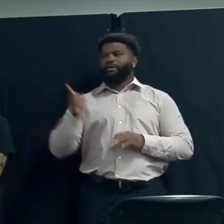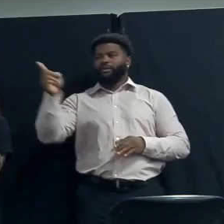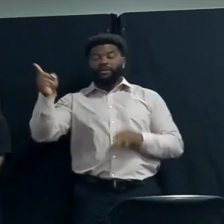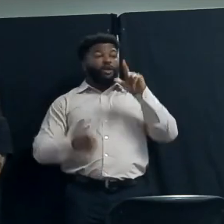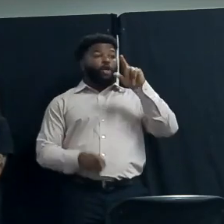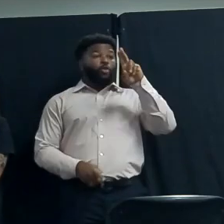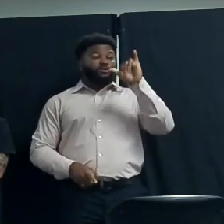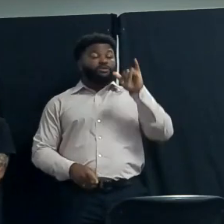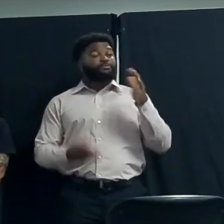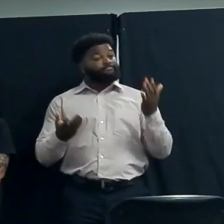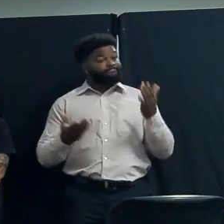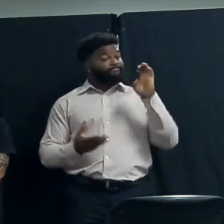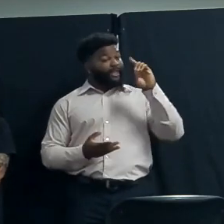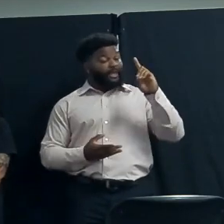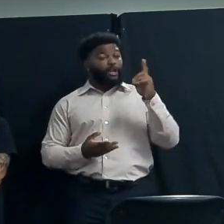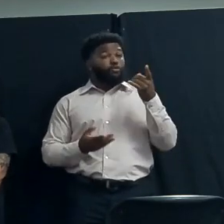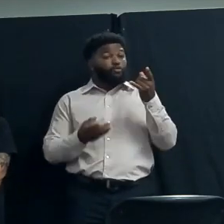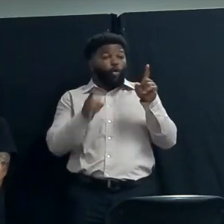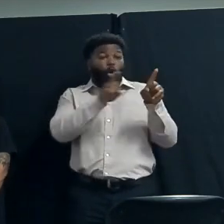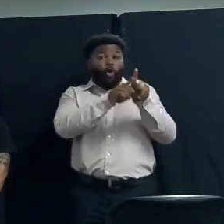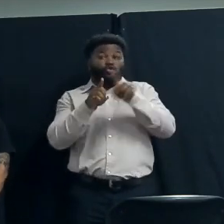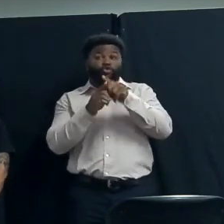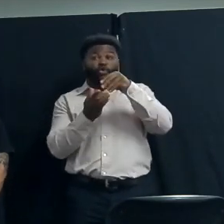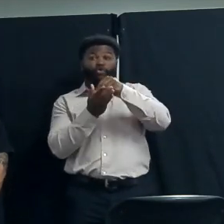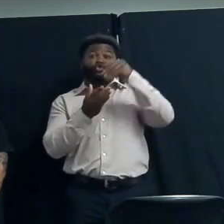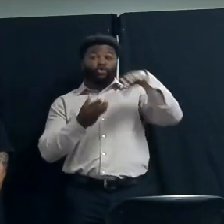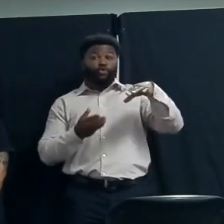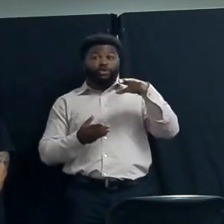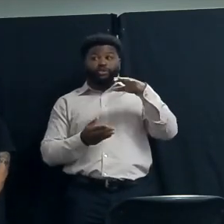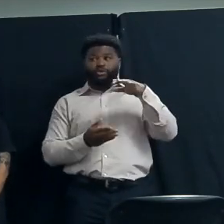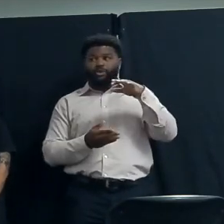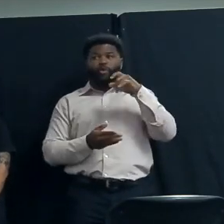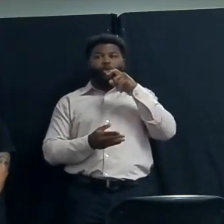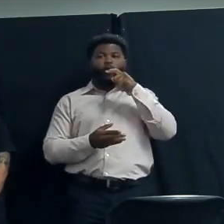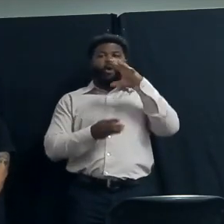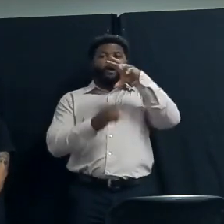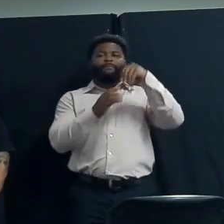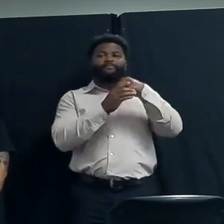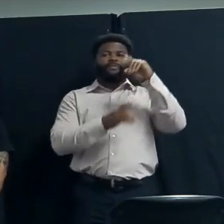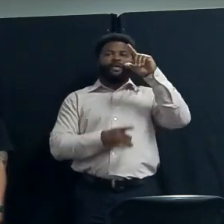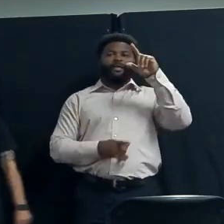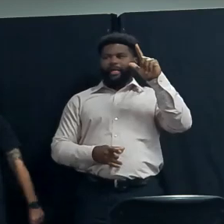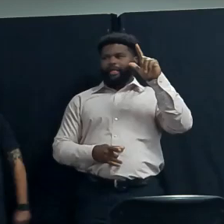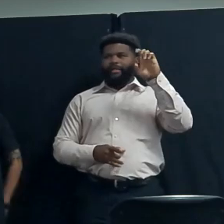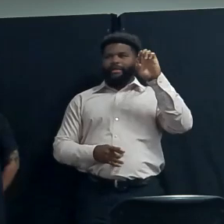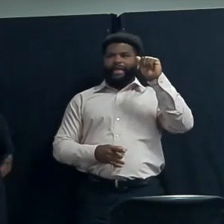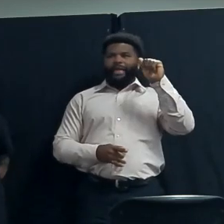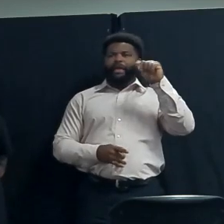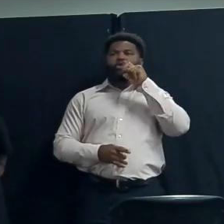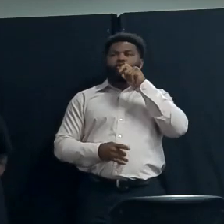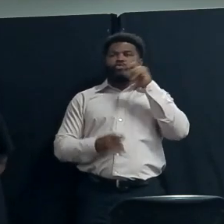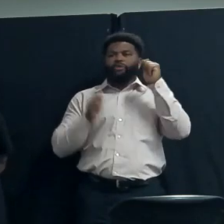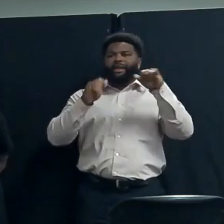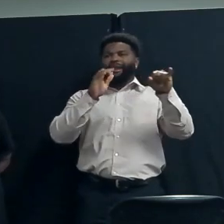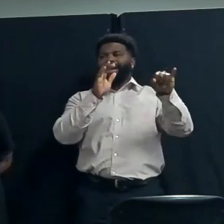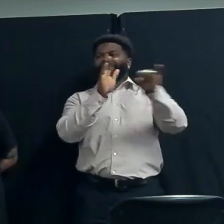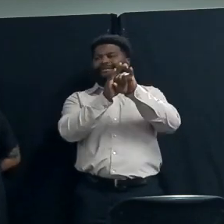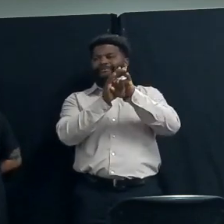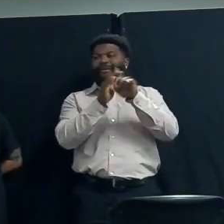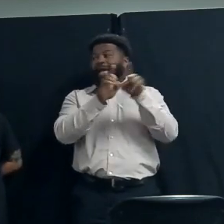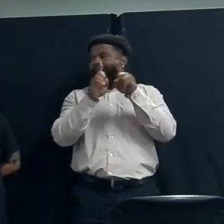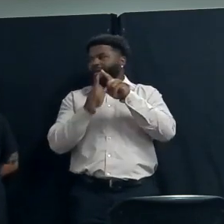Ed, there are also students in the LEAs that are identified